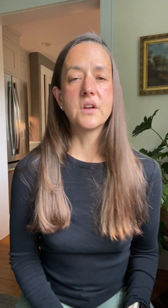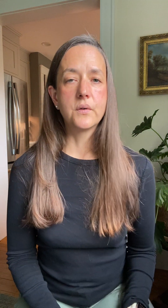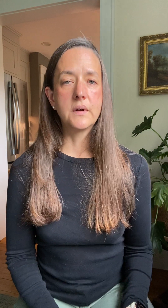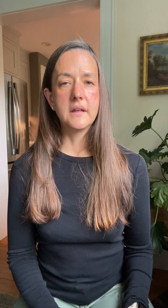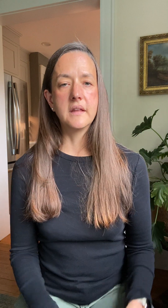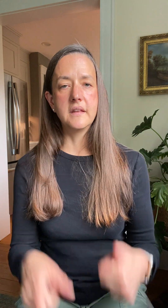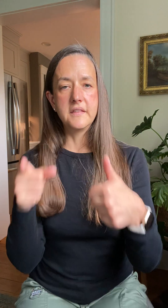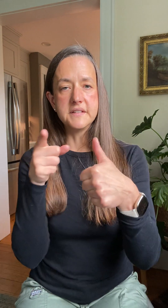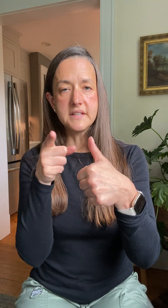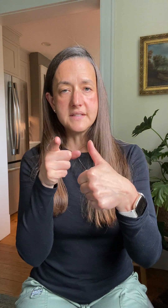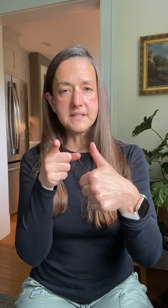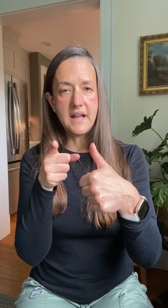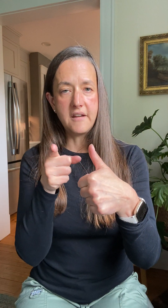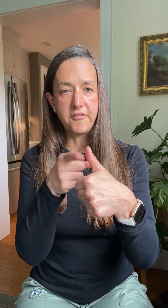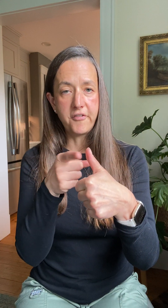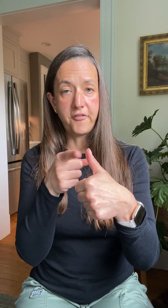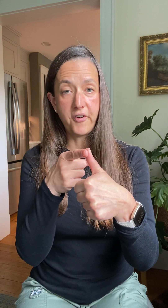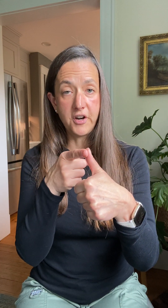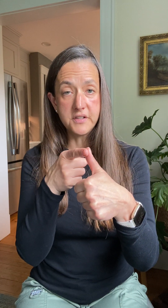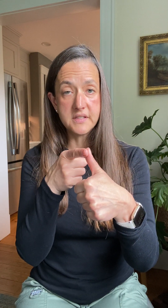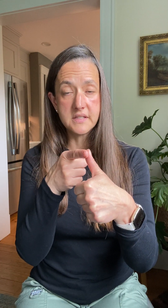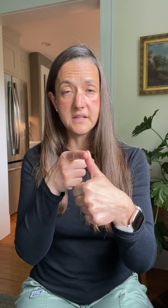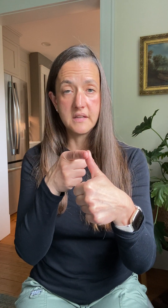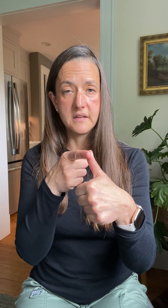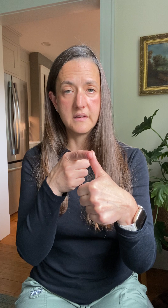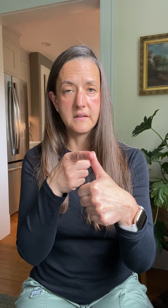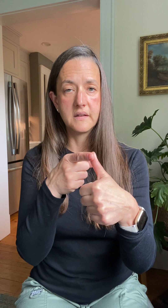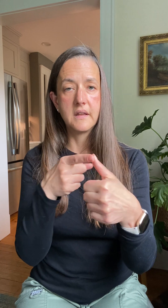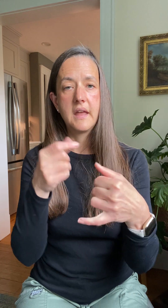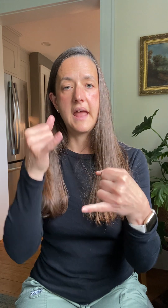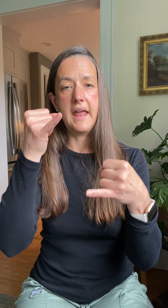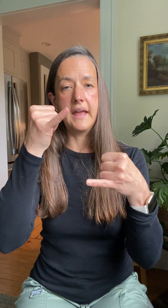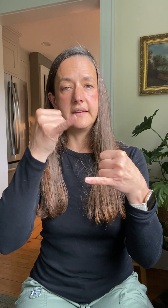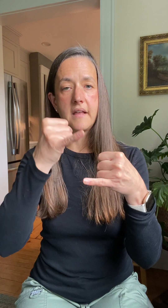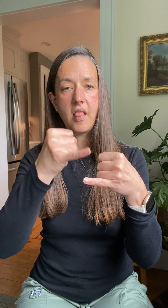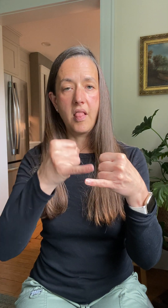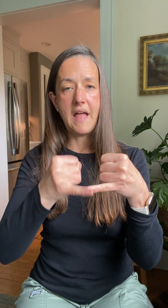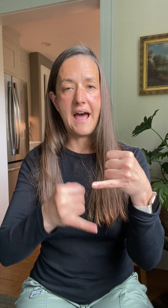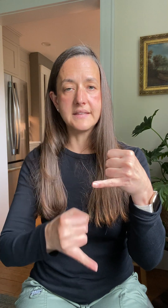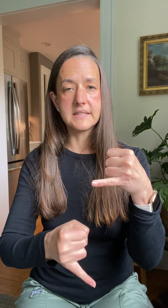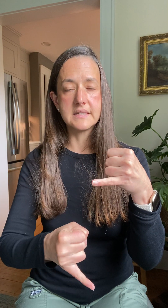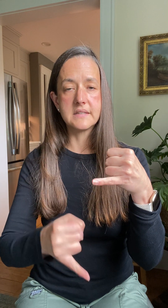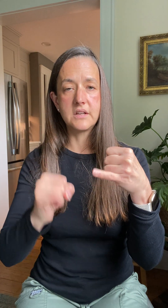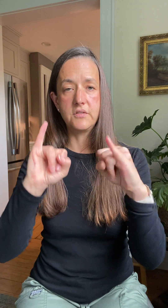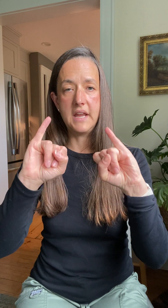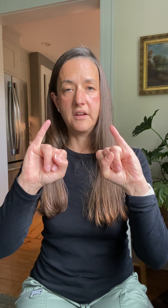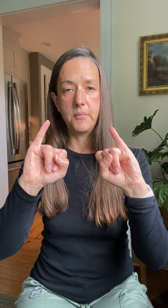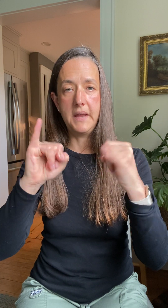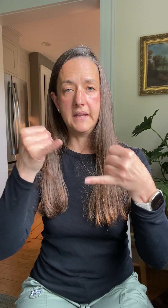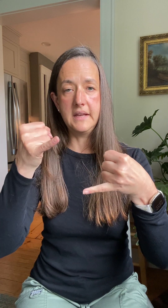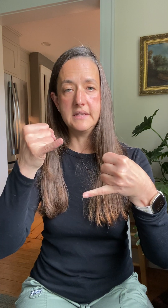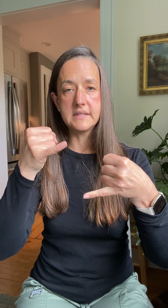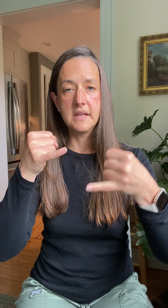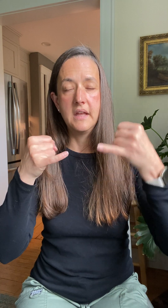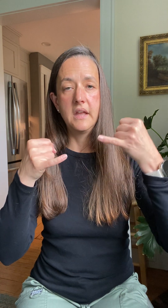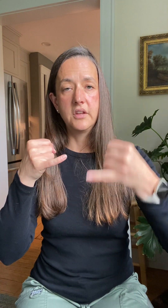So this is the sign for first and last. So you take your pinkies,